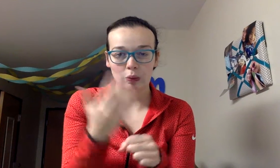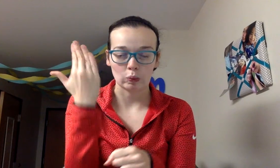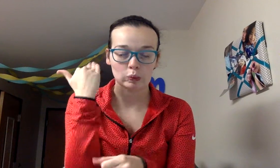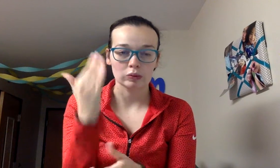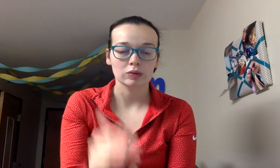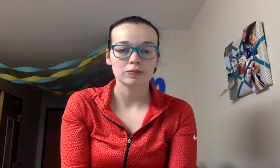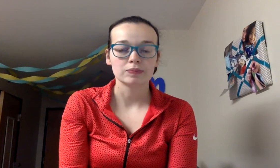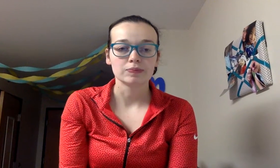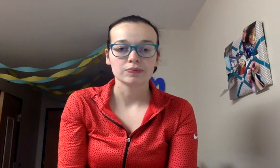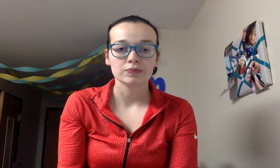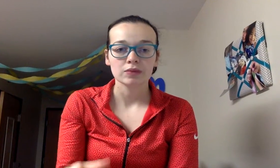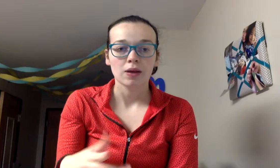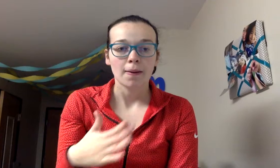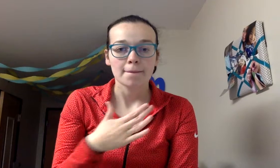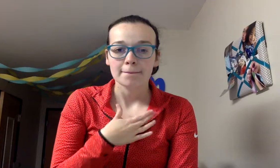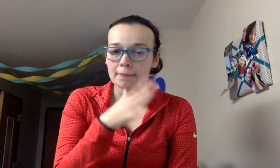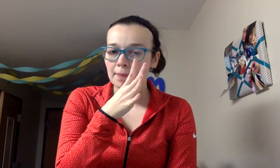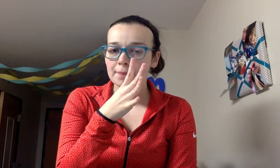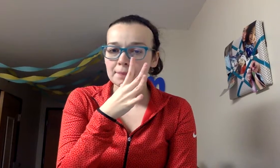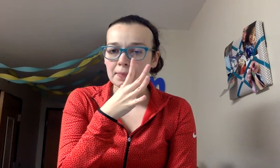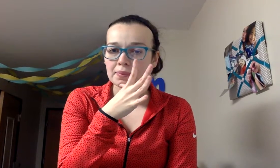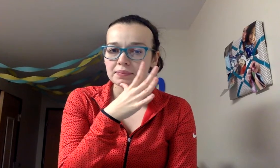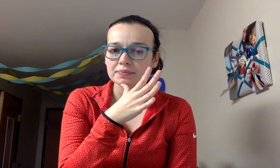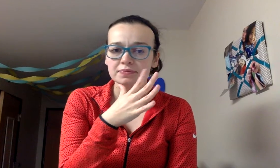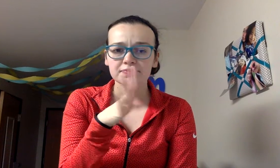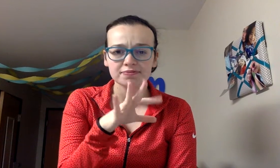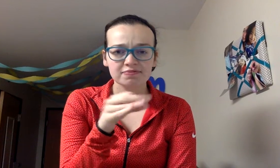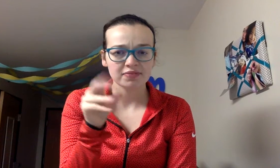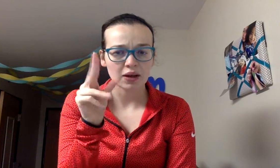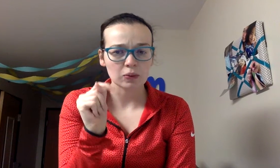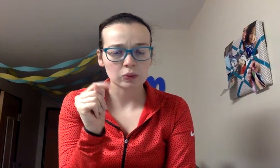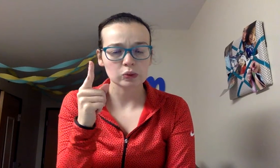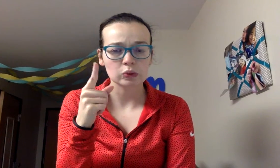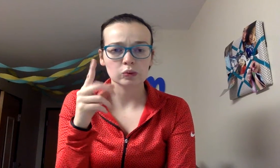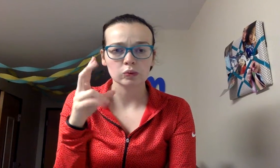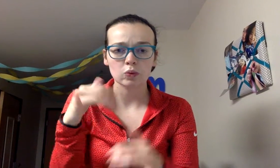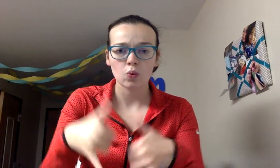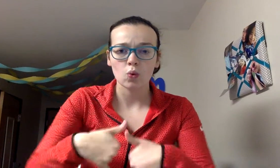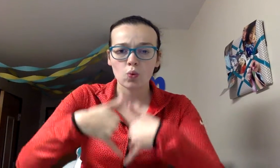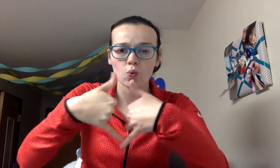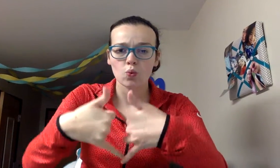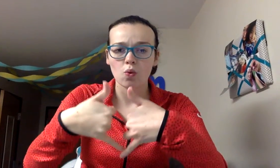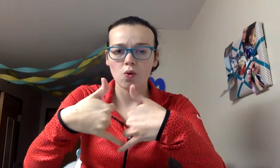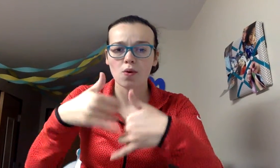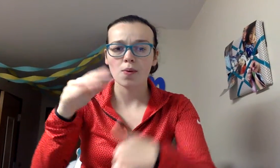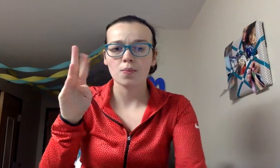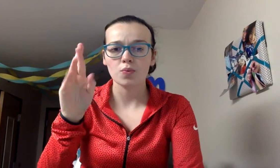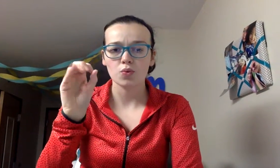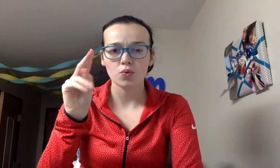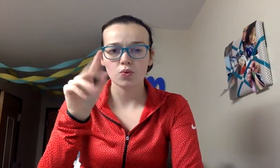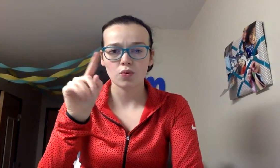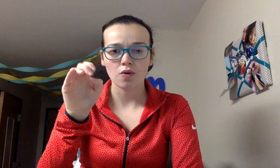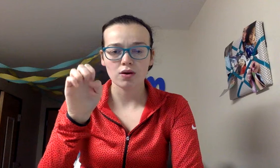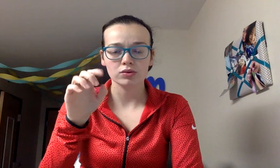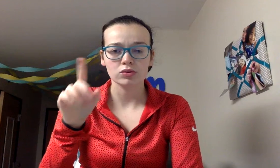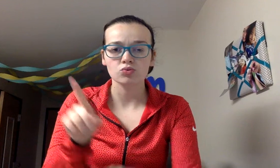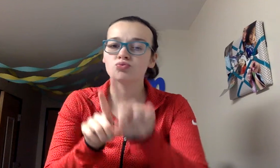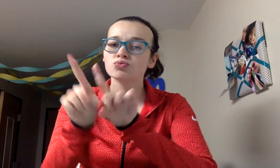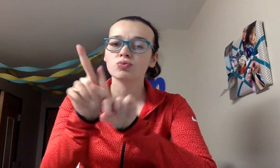that in World War II, he was awarded the Bronze Star for Valor. In 50 years of marriage, it had just never come